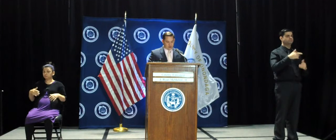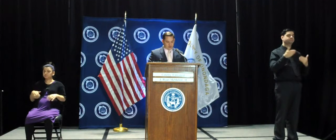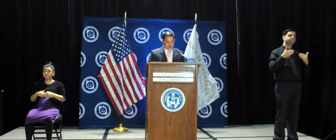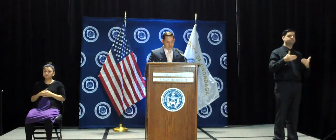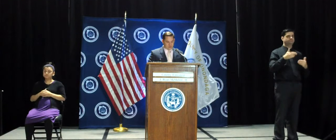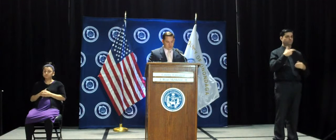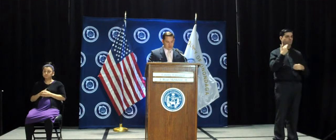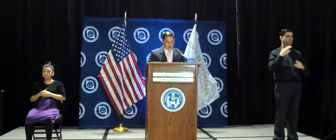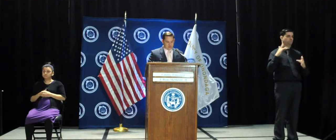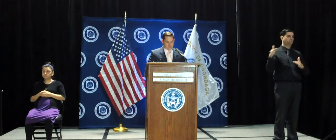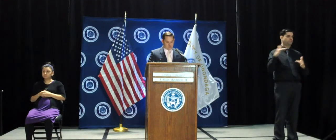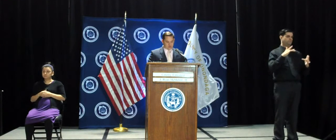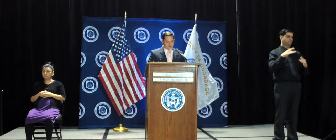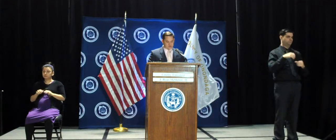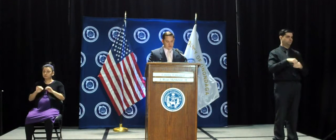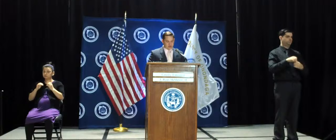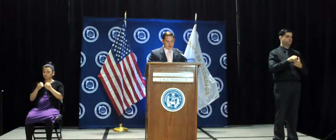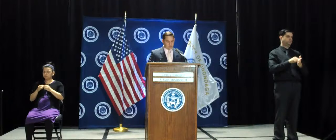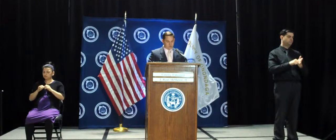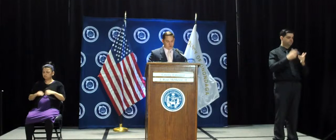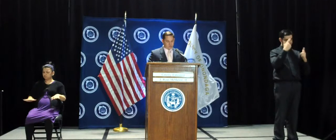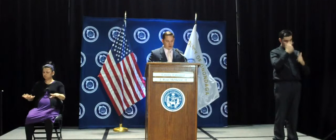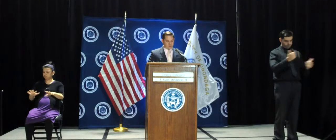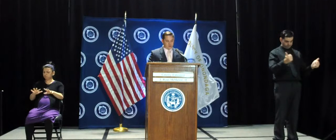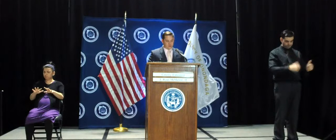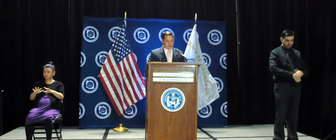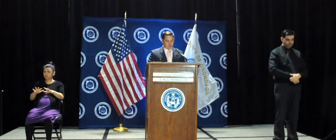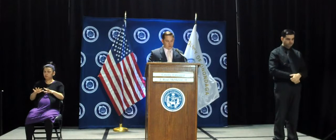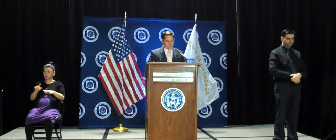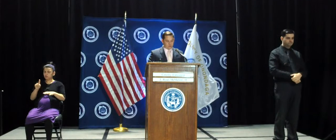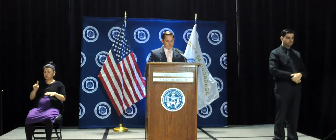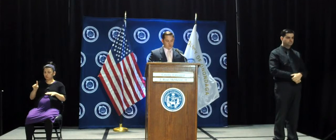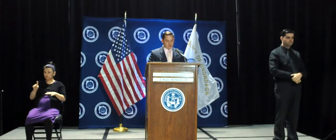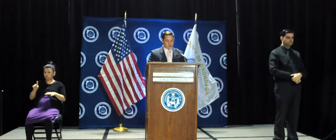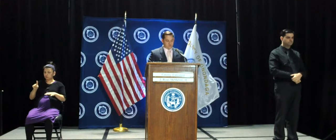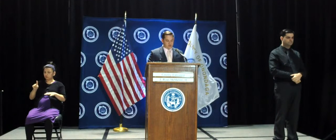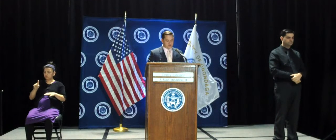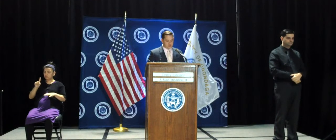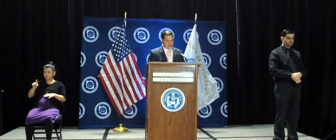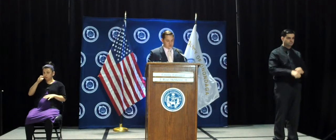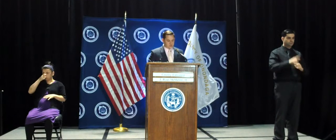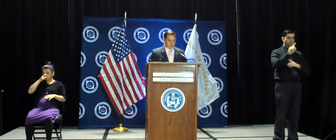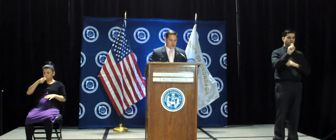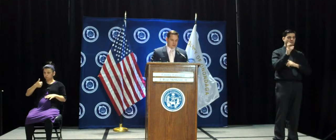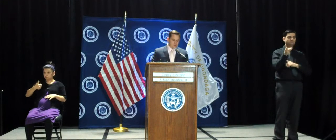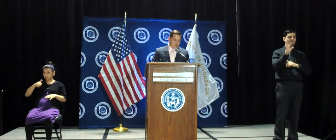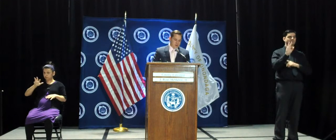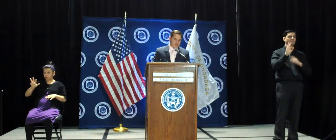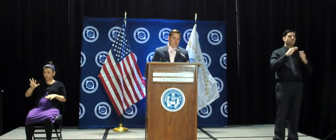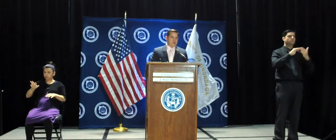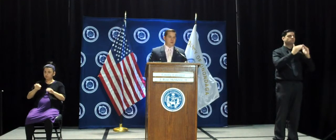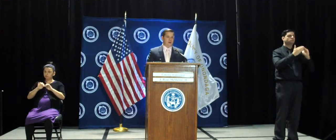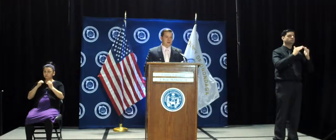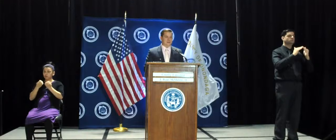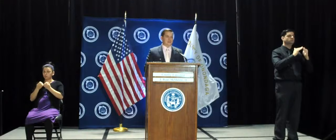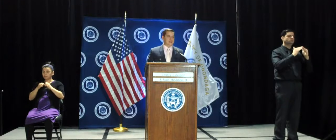community spread, we have 169 community spread, 34 still being investigated. So we're catching up